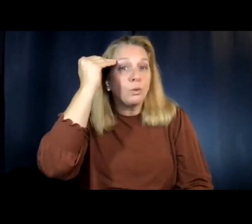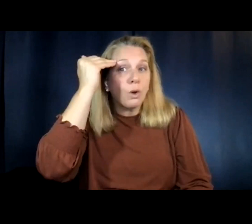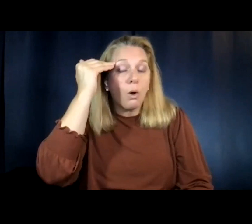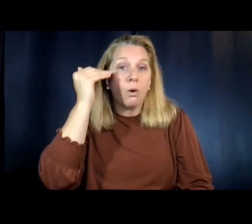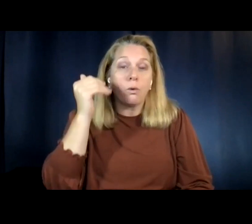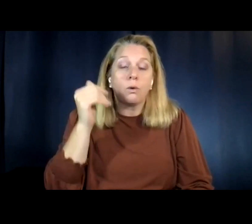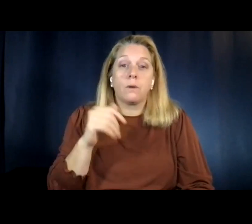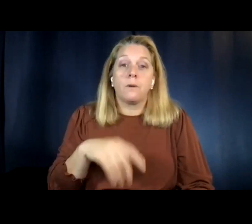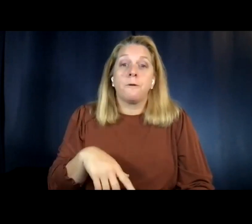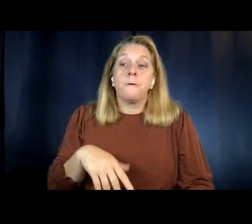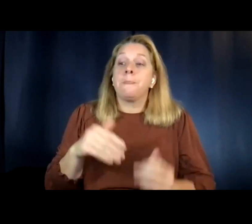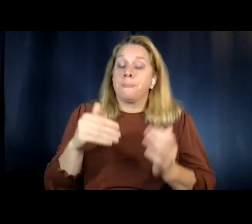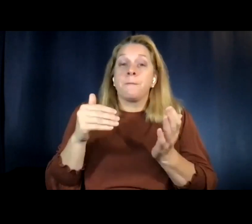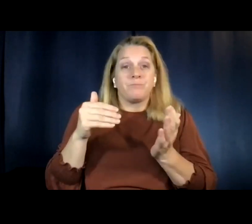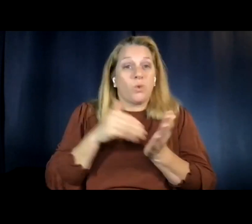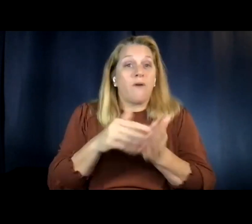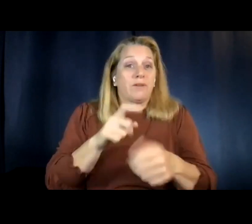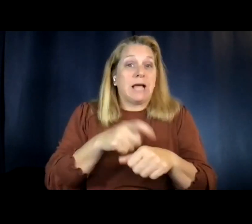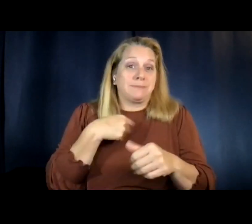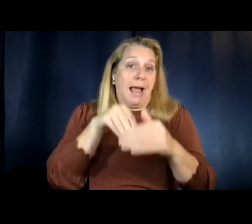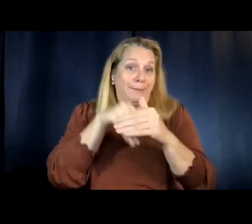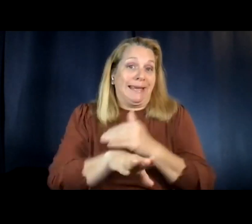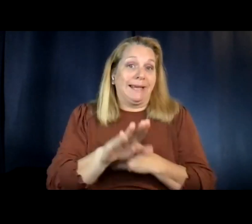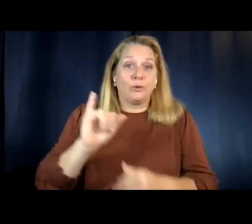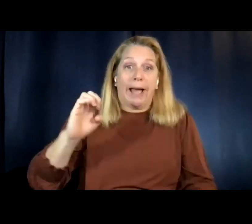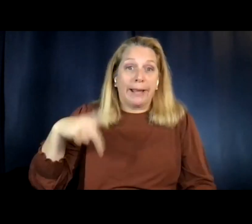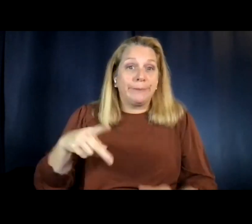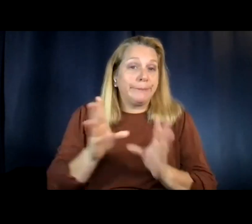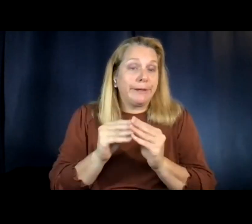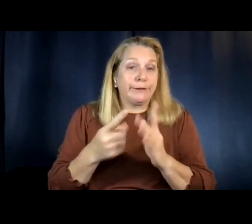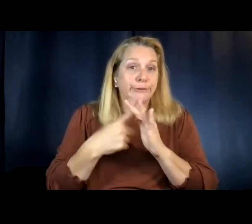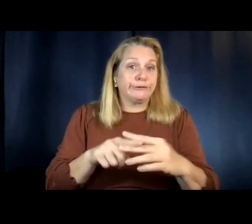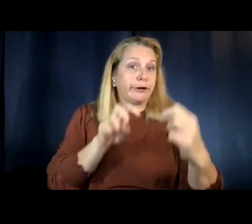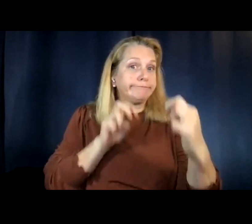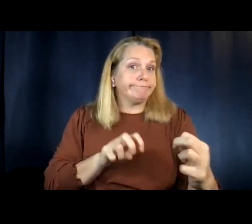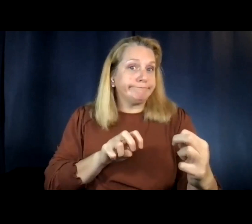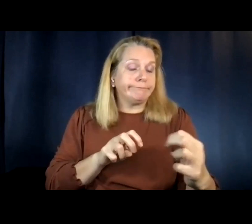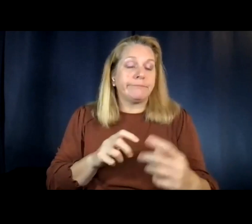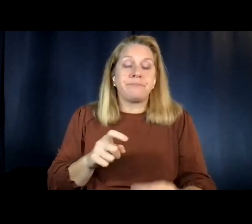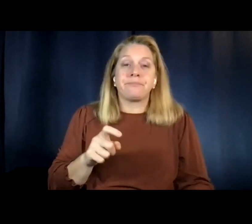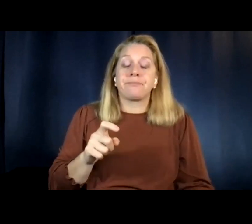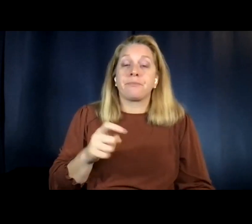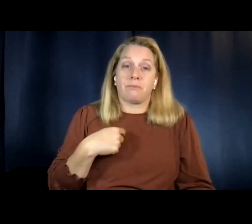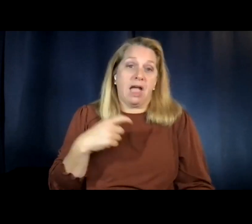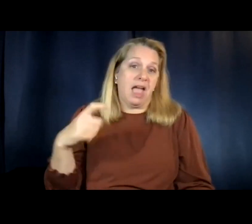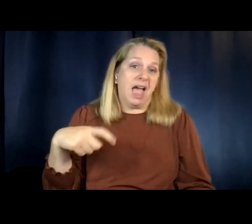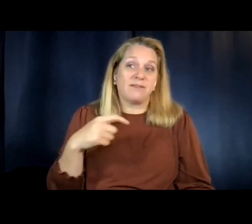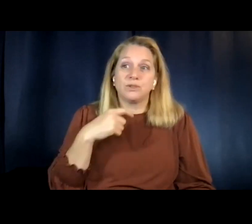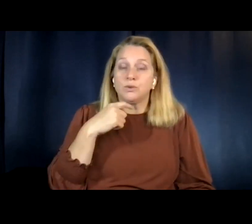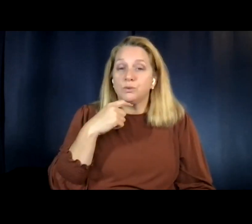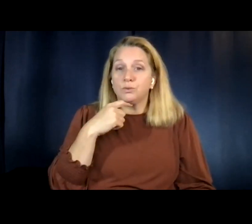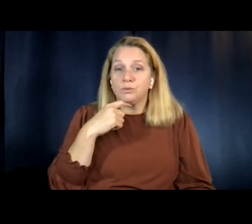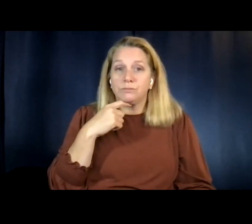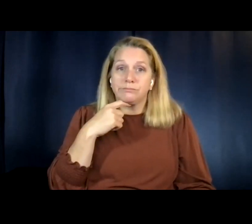Many times I've come into IEP meetings and I have to let whoever made a